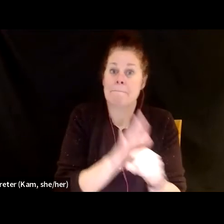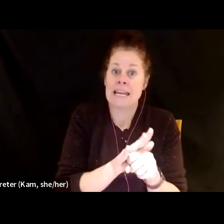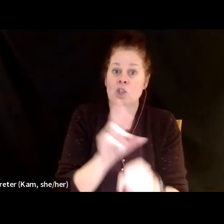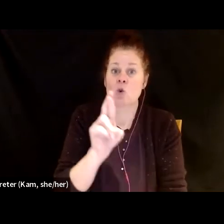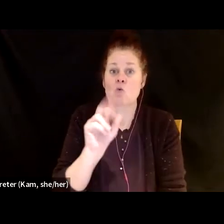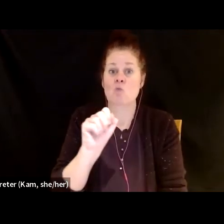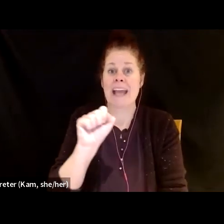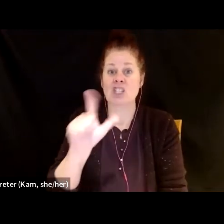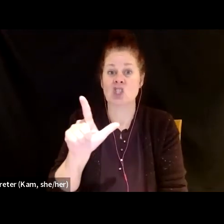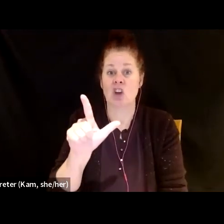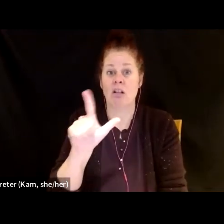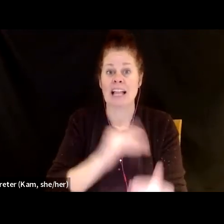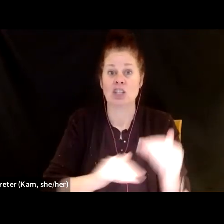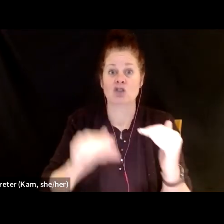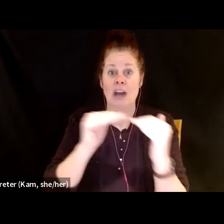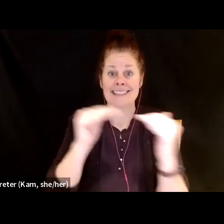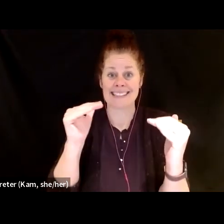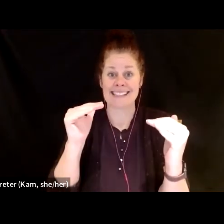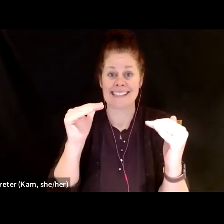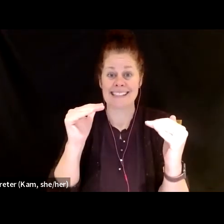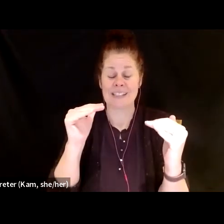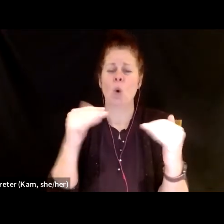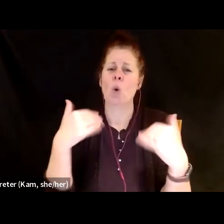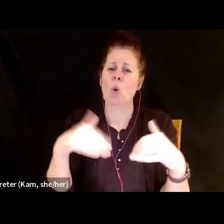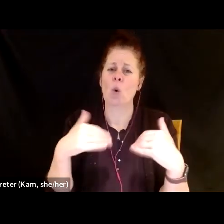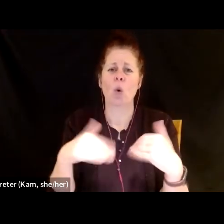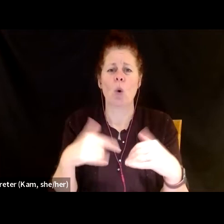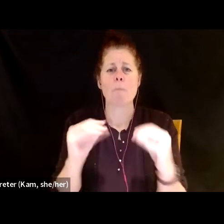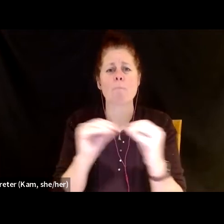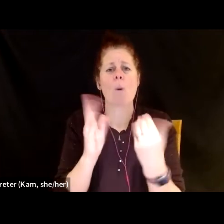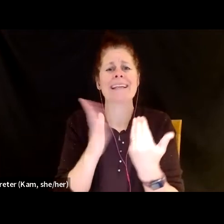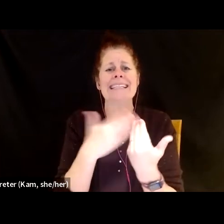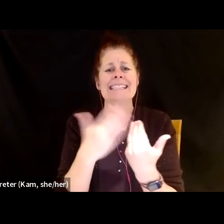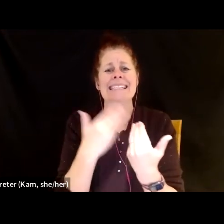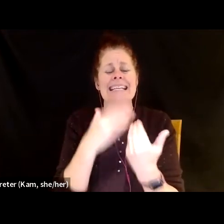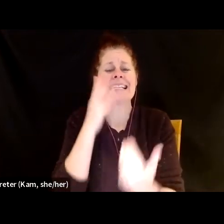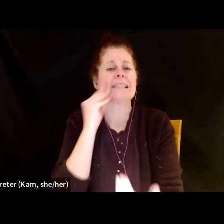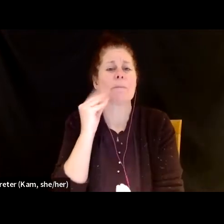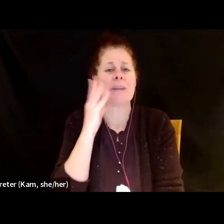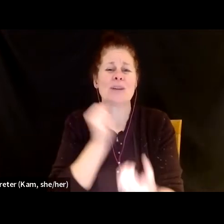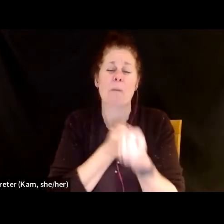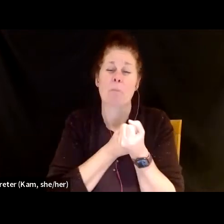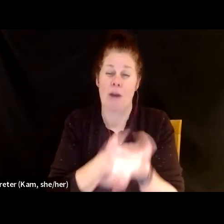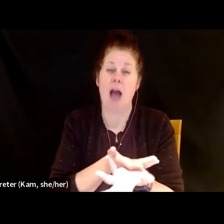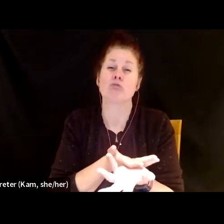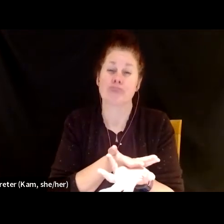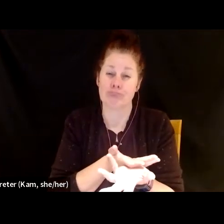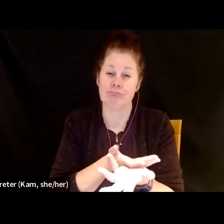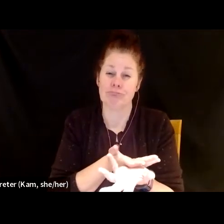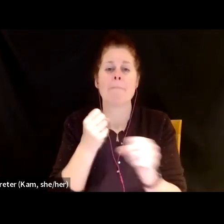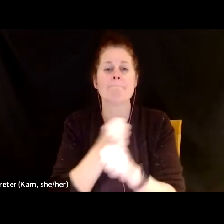racial justice are especially susceptible to experiences of burnout and battle